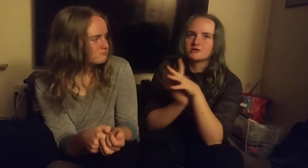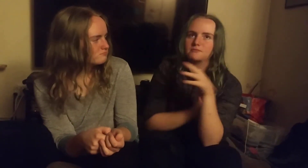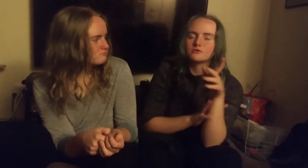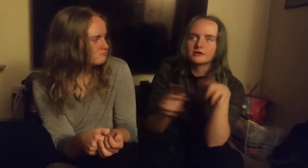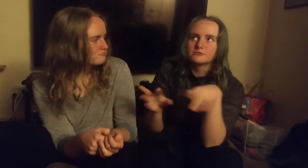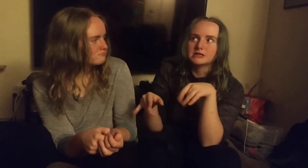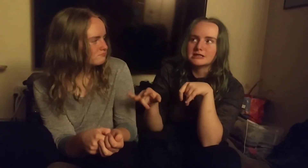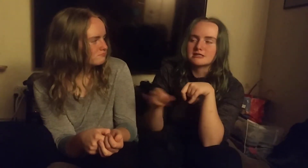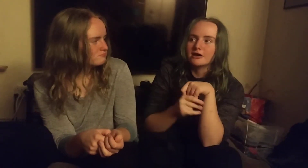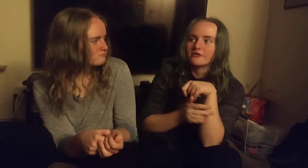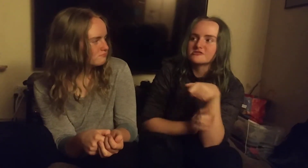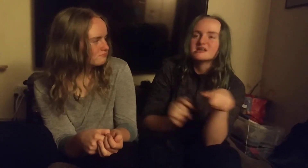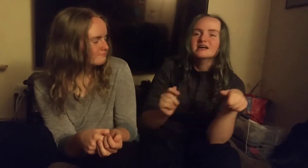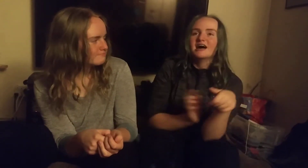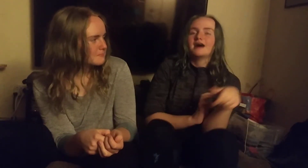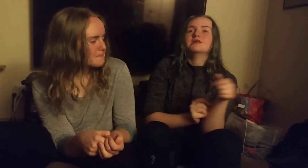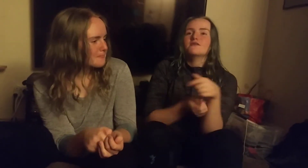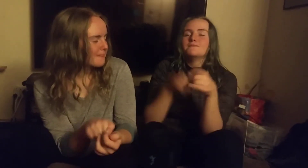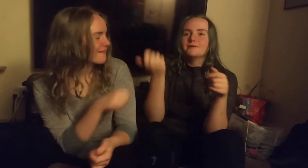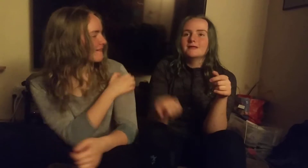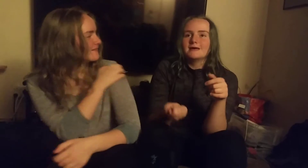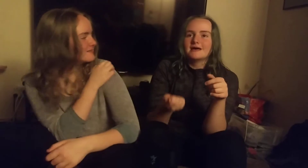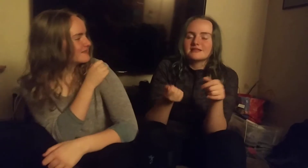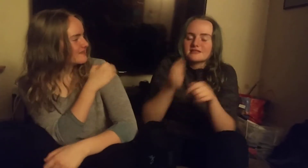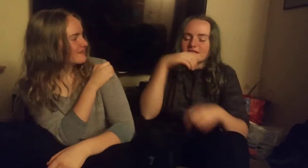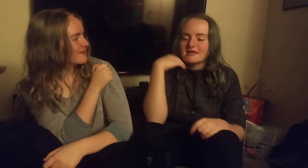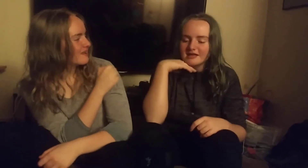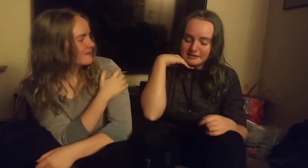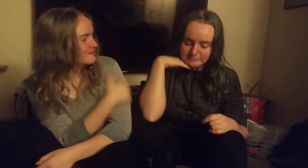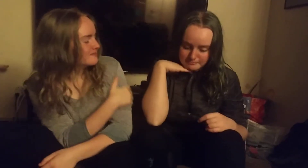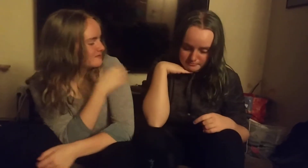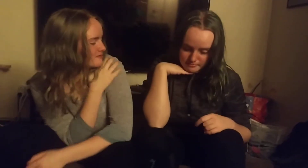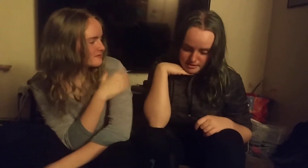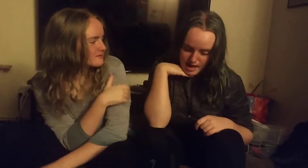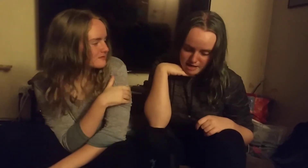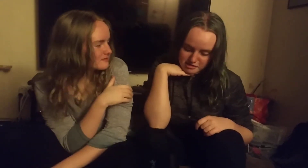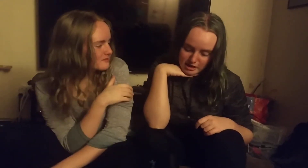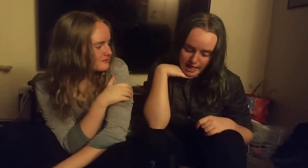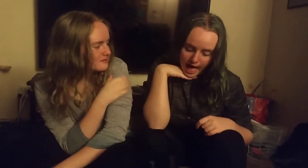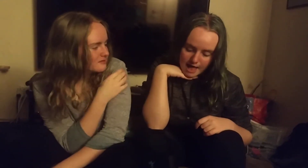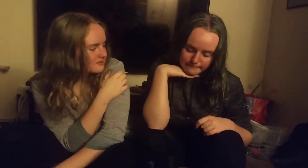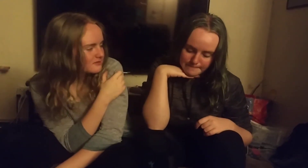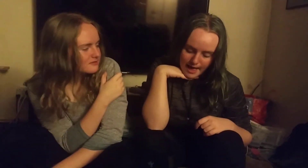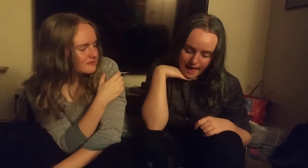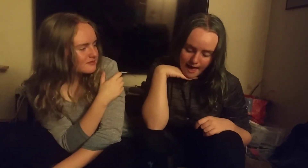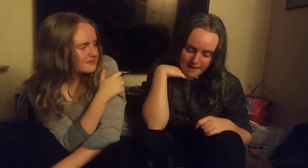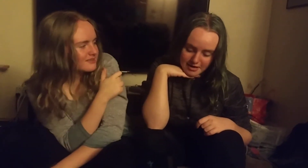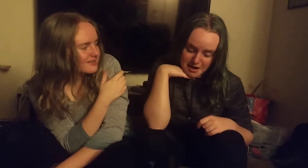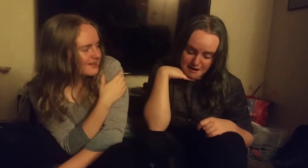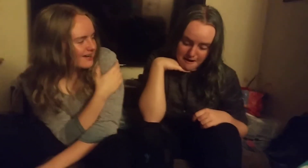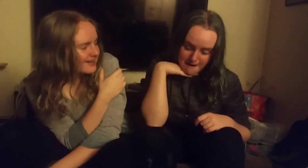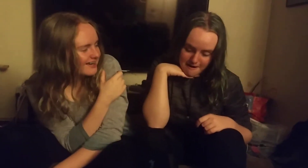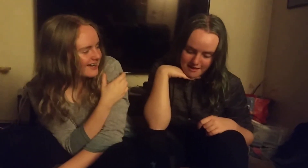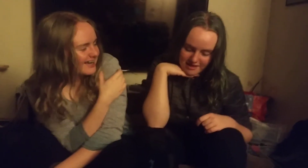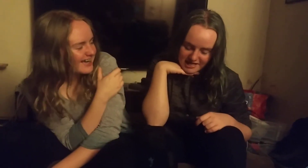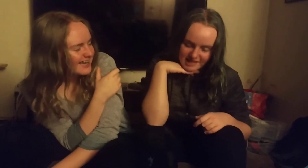out more liquidy than the others. We put it in, and it's like, and that's a lot of butter!